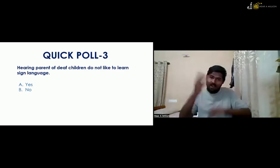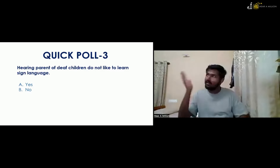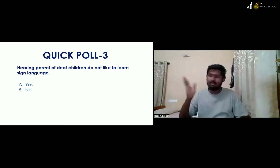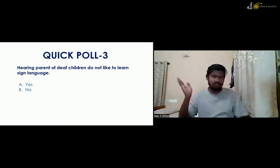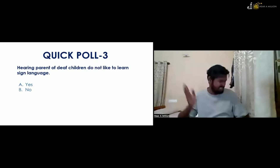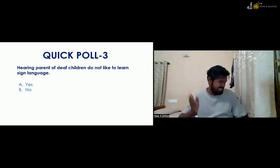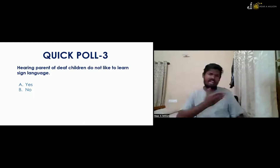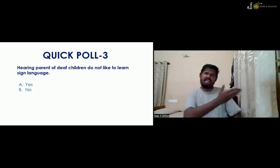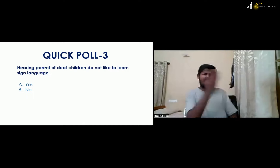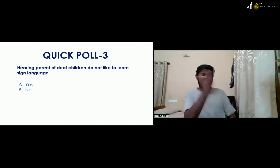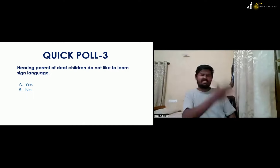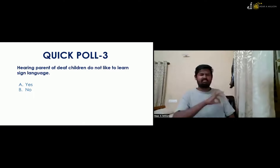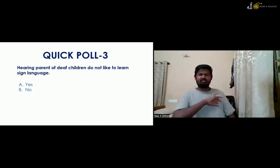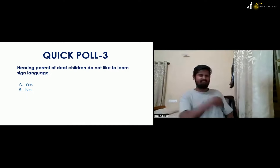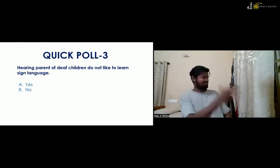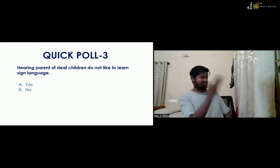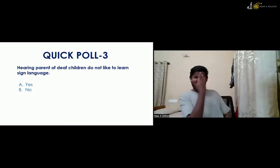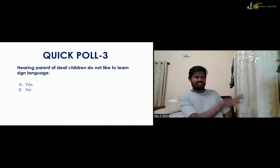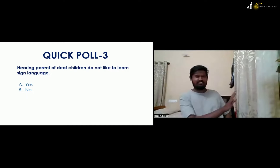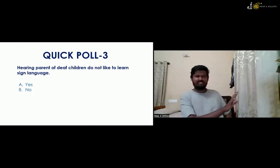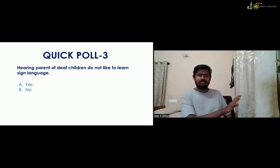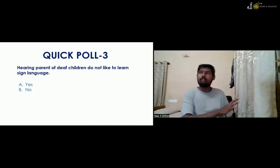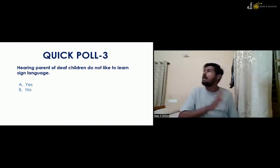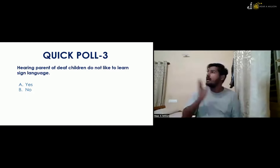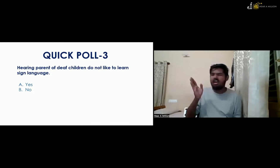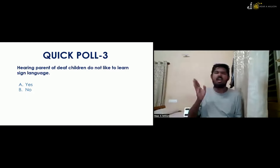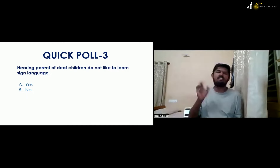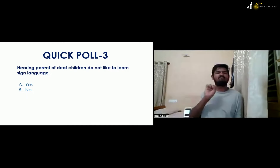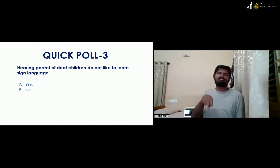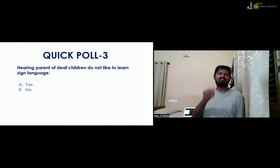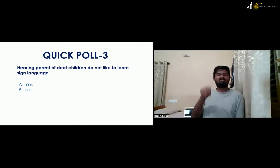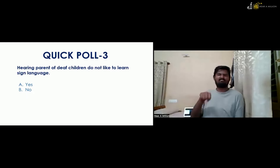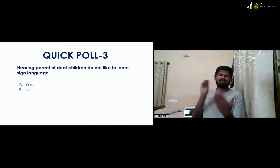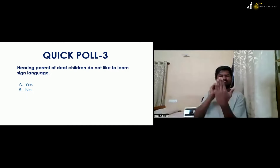parents, they do not like to learn sign language.